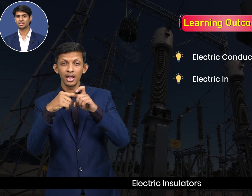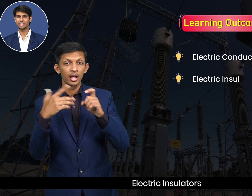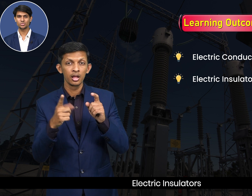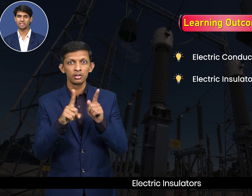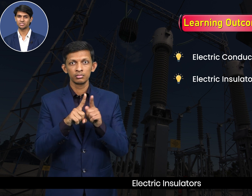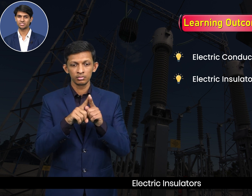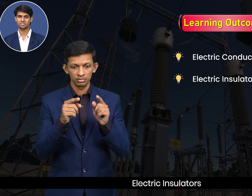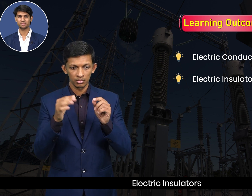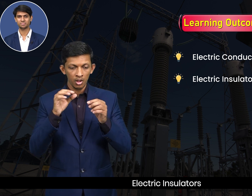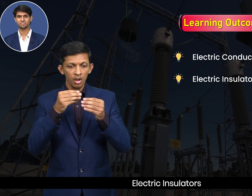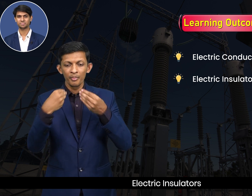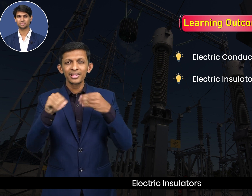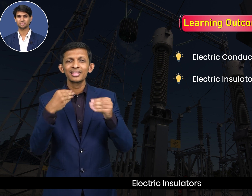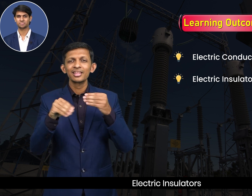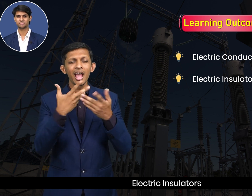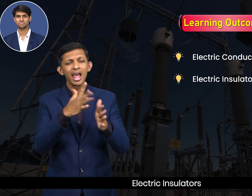electric insulators,